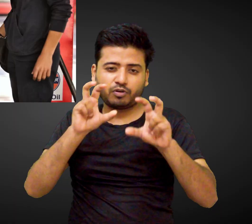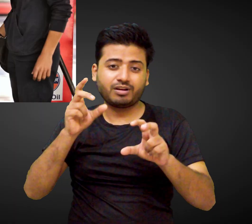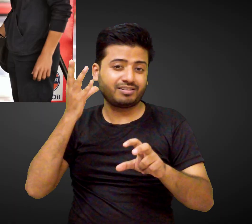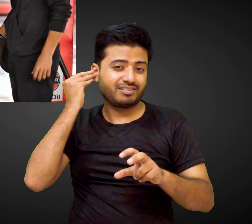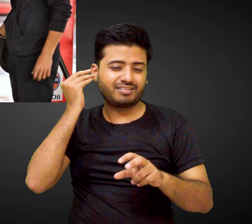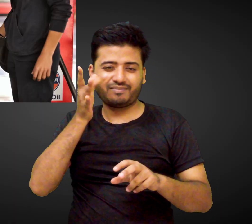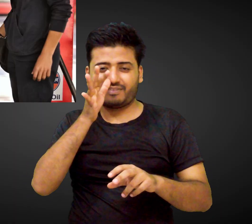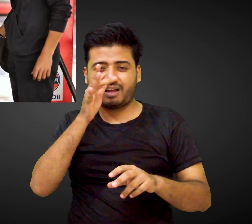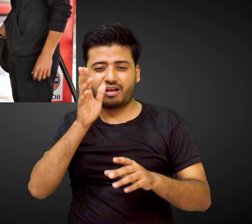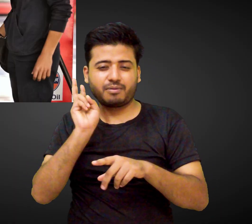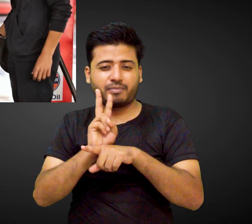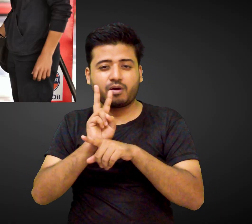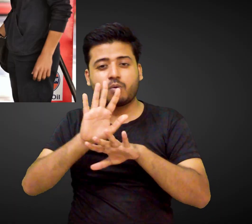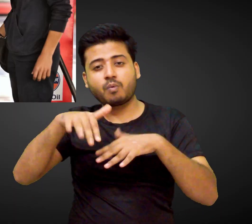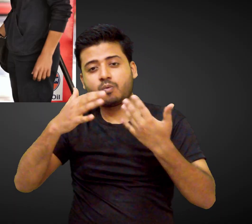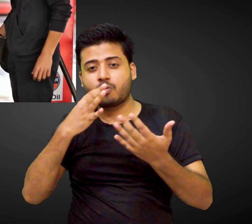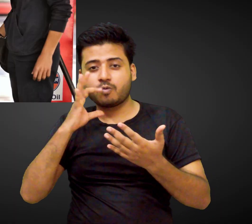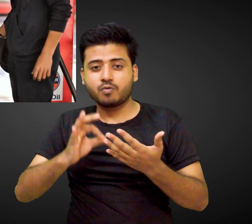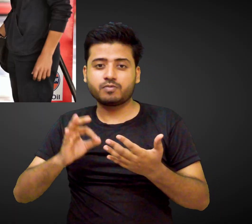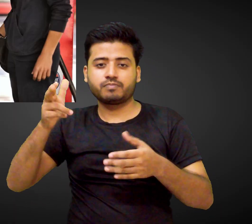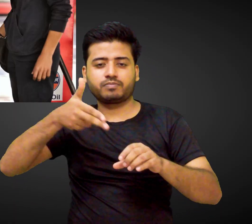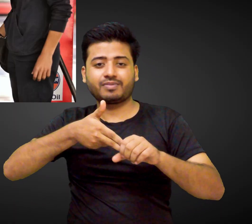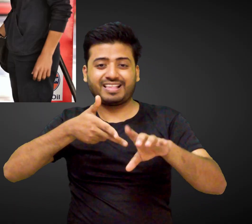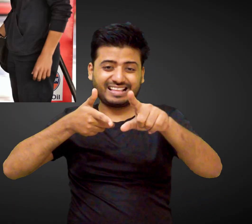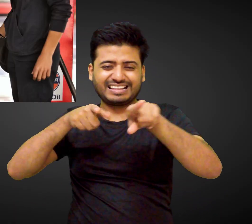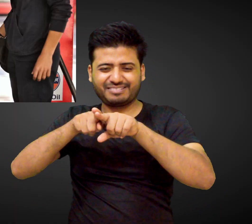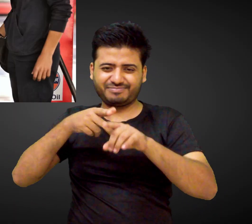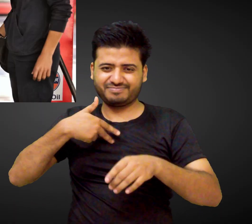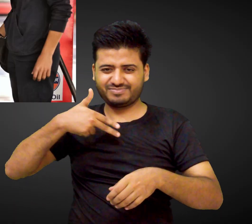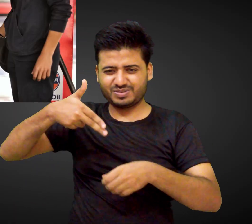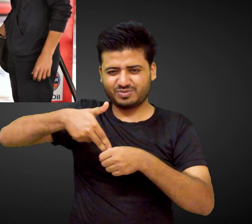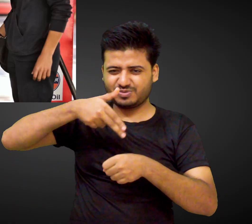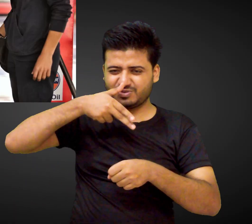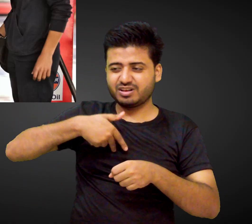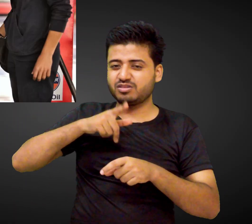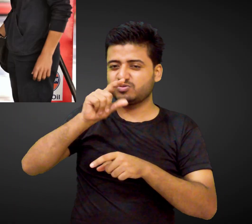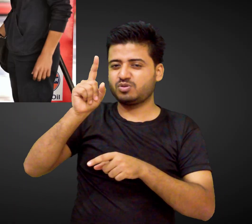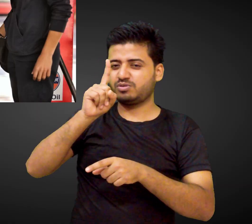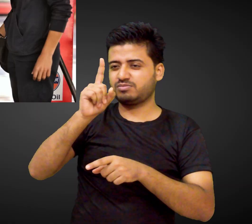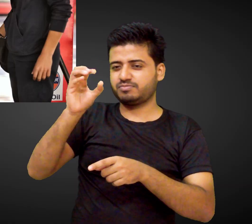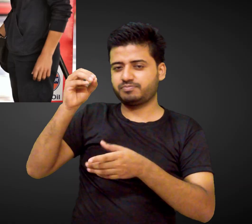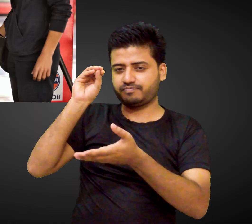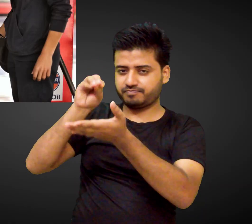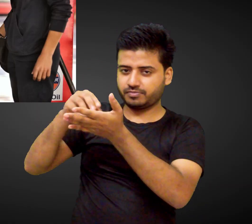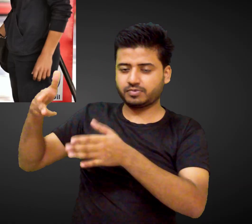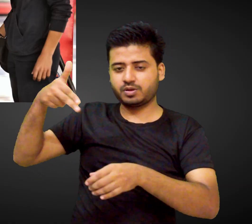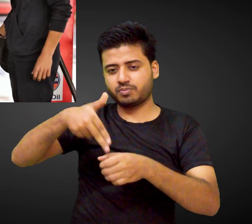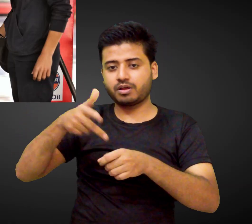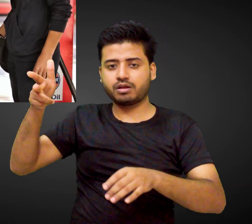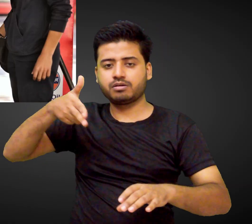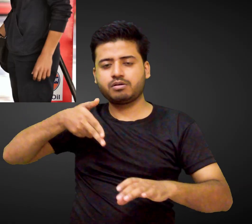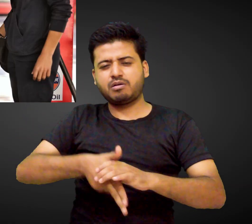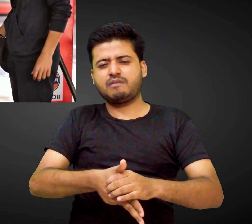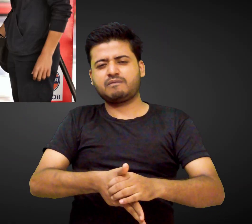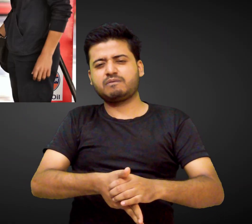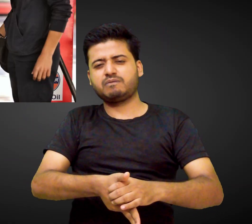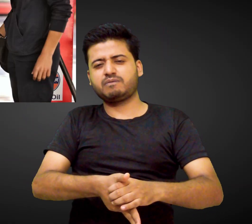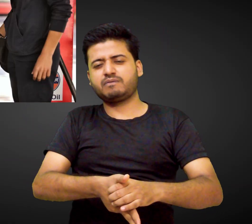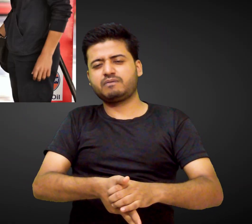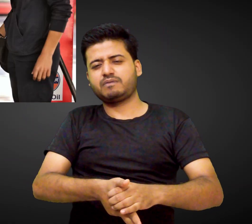using diesel. Diesel and petrol engines. By virtue of the combustion process and the overall engine concept, a